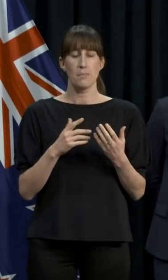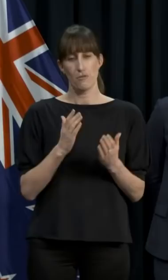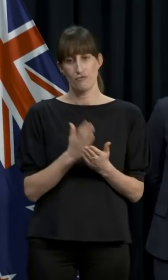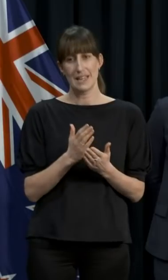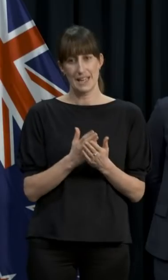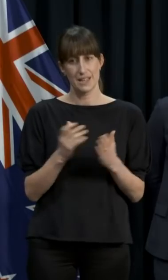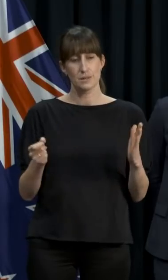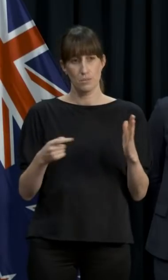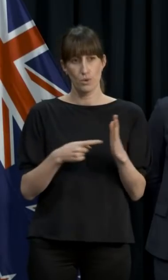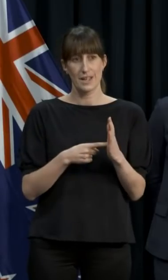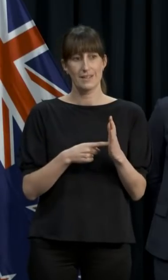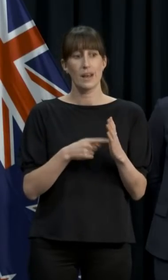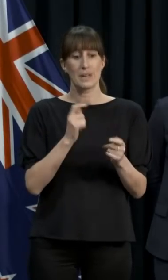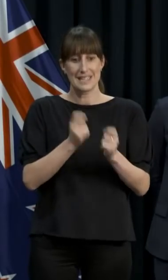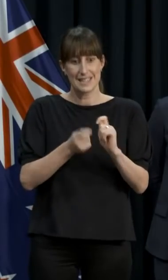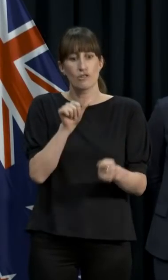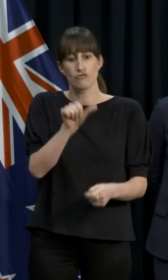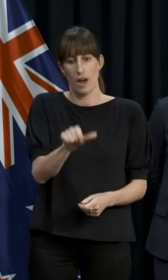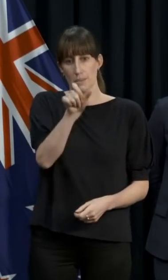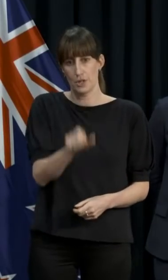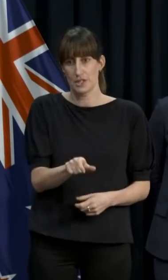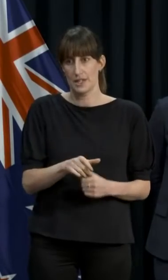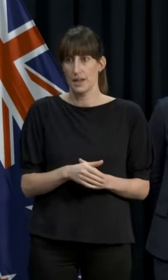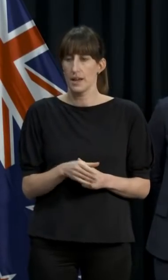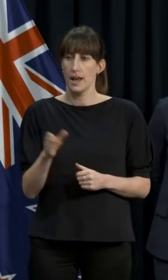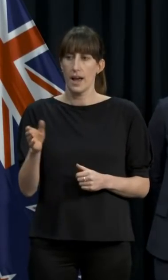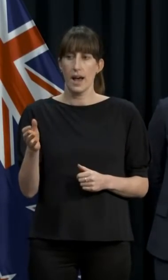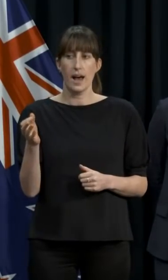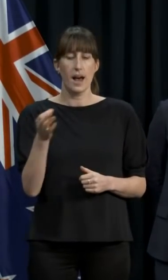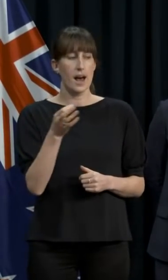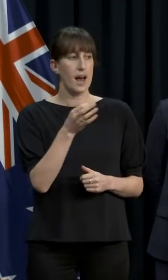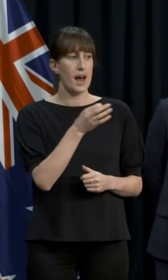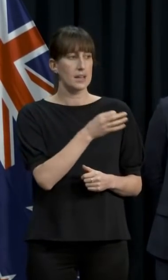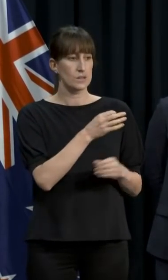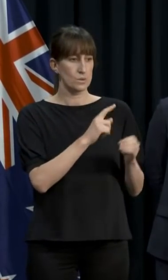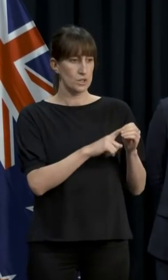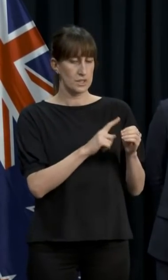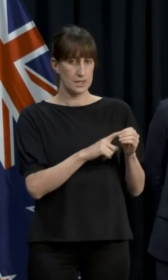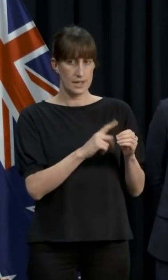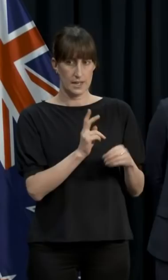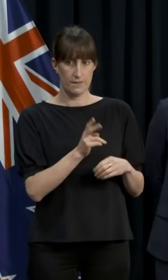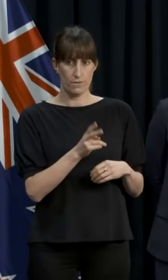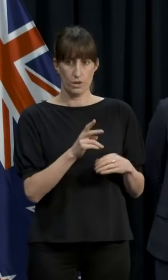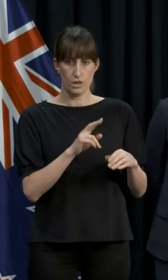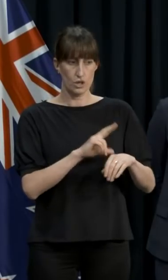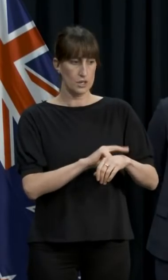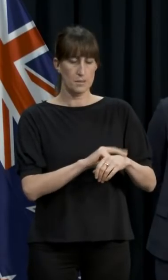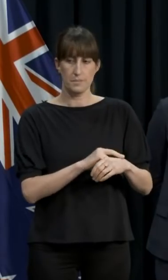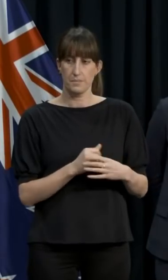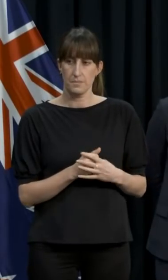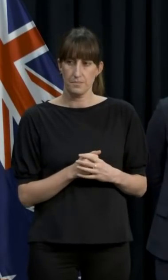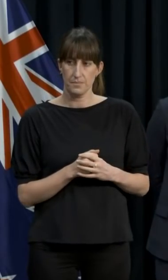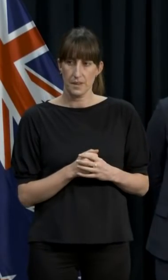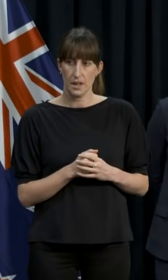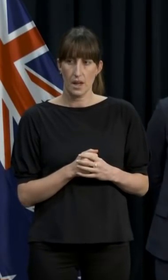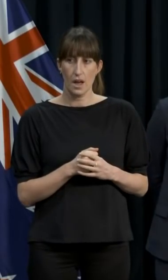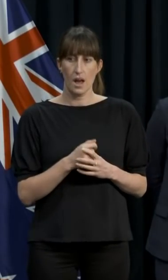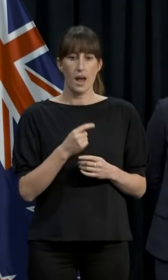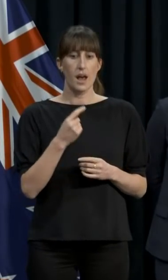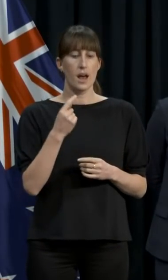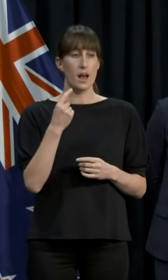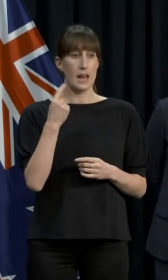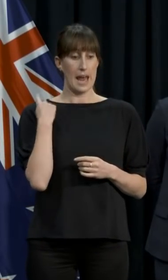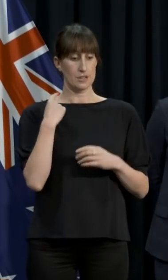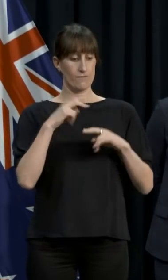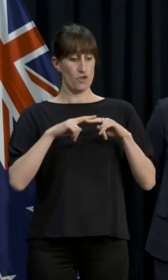is making sure we're testing the right people. Dr Bloomfield, Minister Hipkins mentioned that on Friday that there'll be some changes and